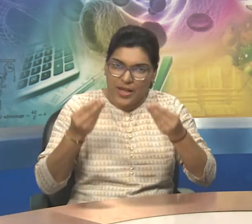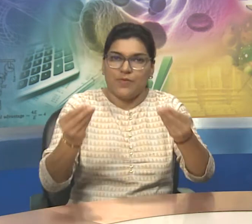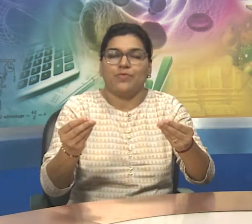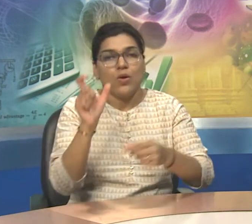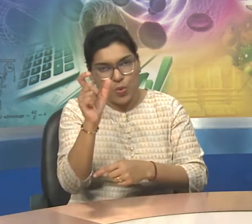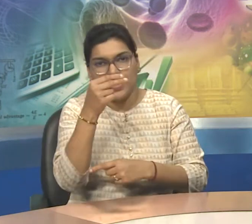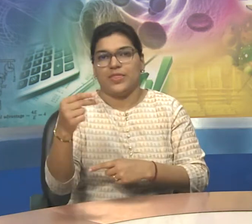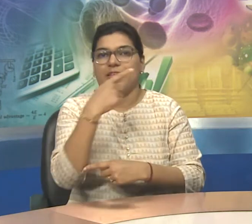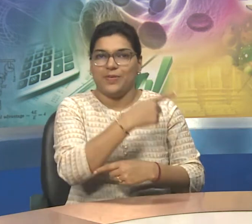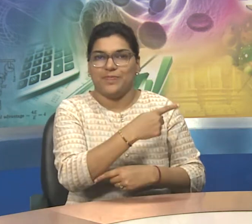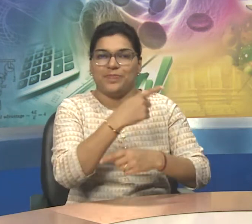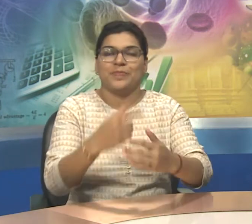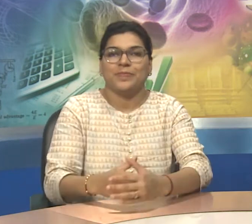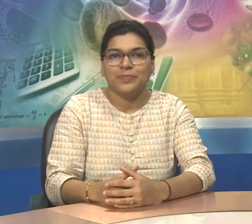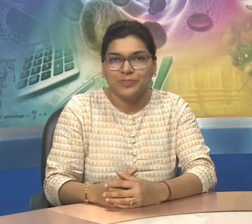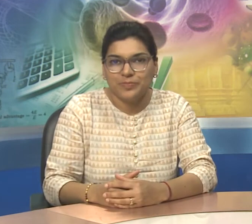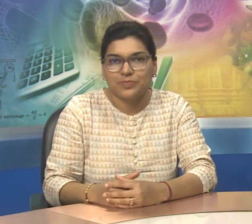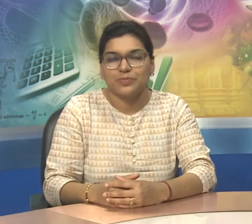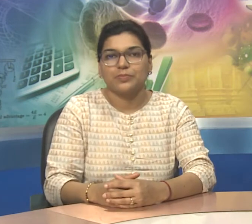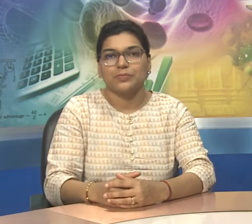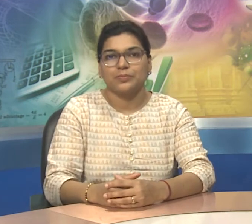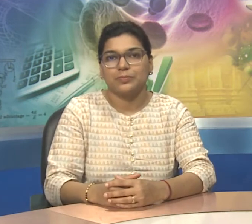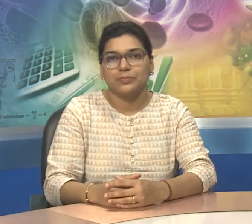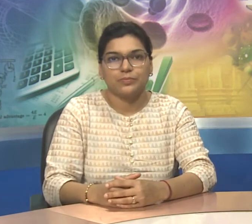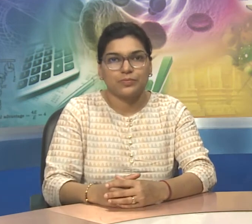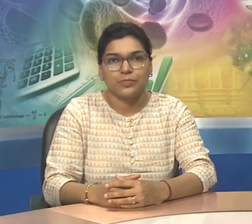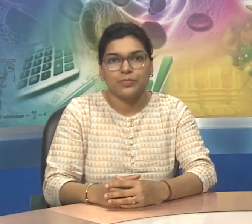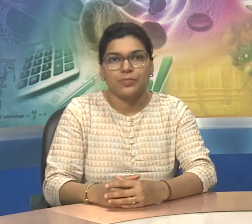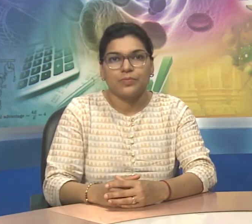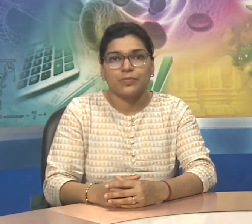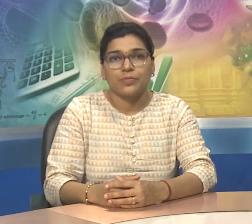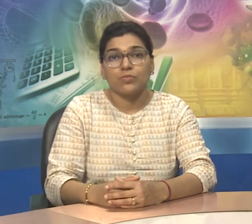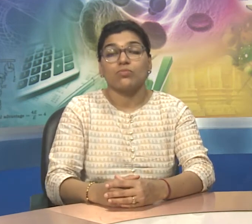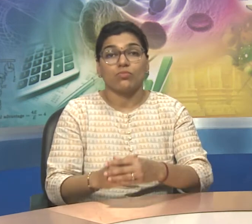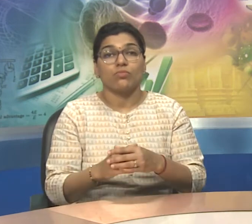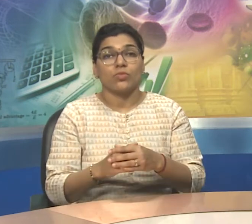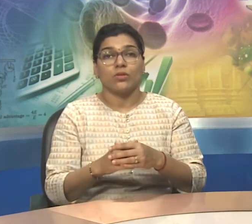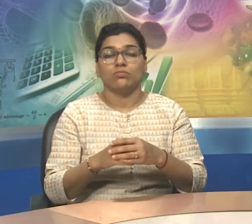shown equality between all the people and citizen of a country.